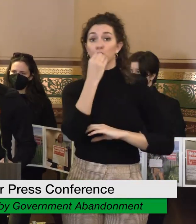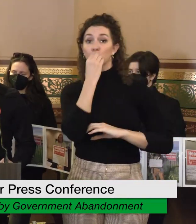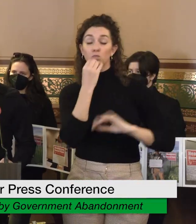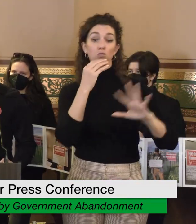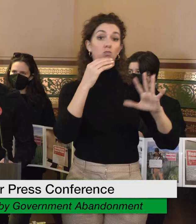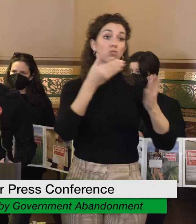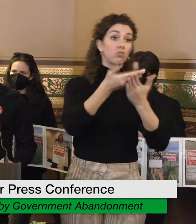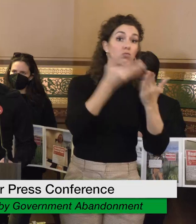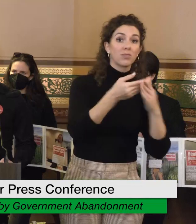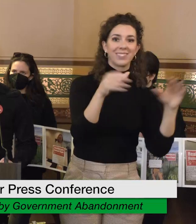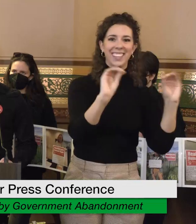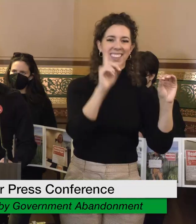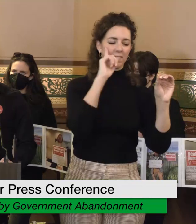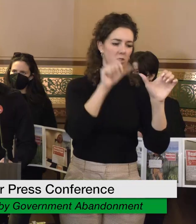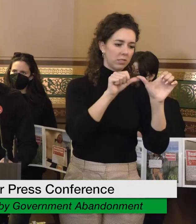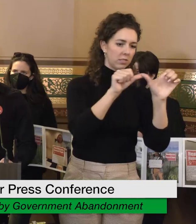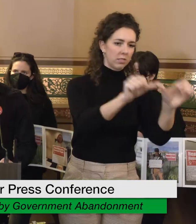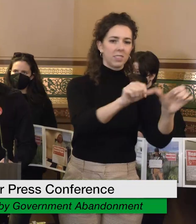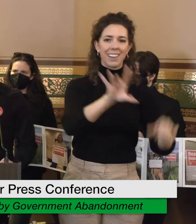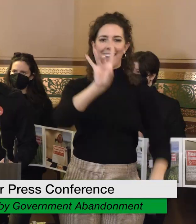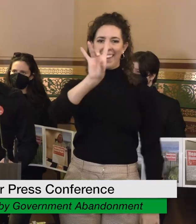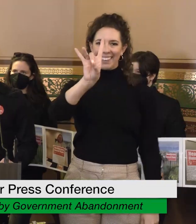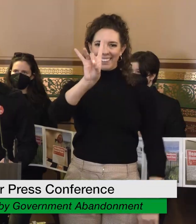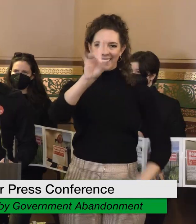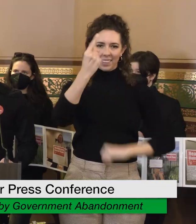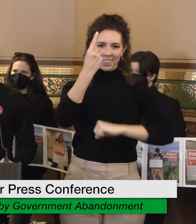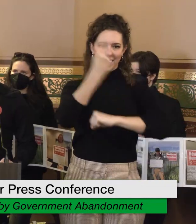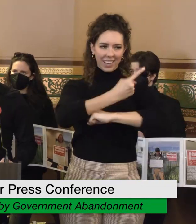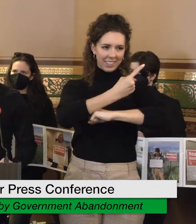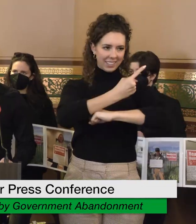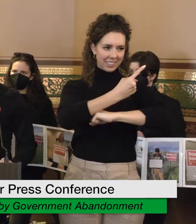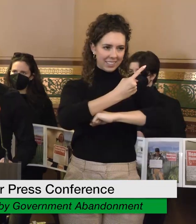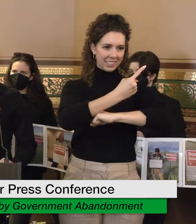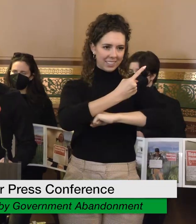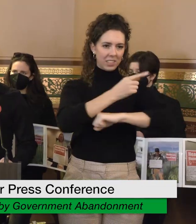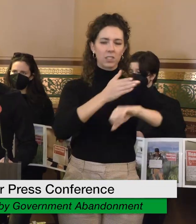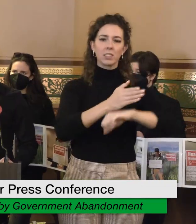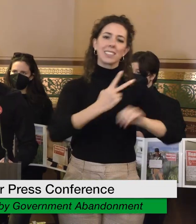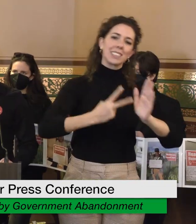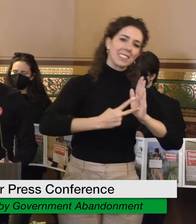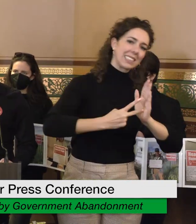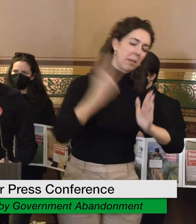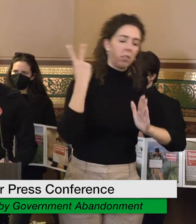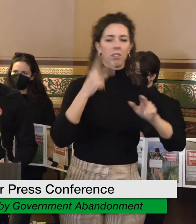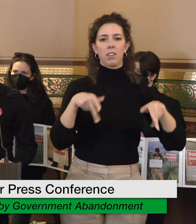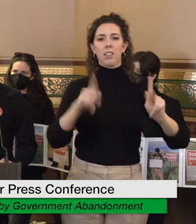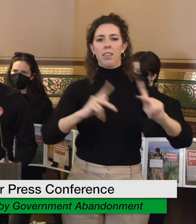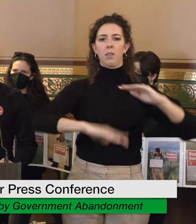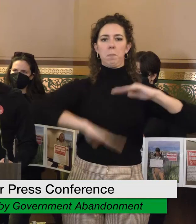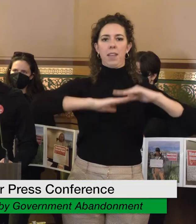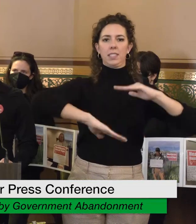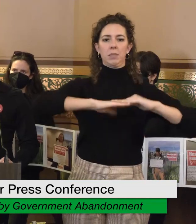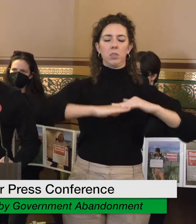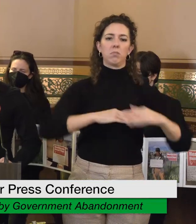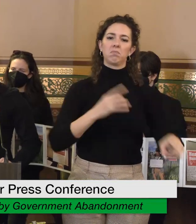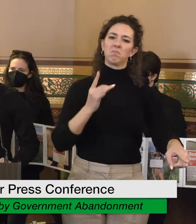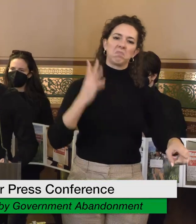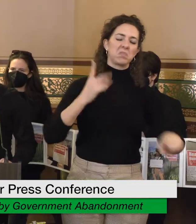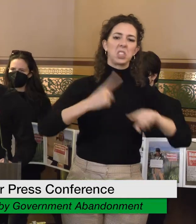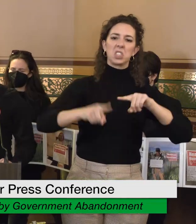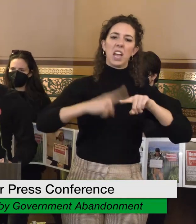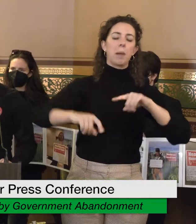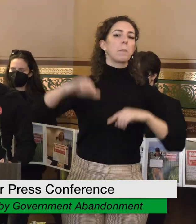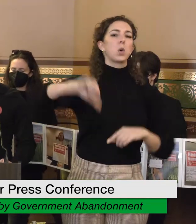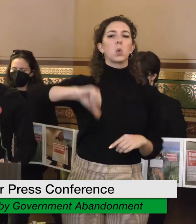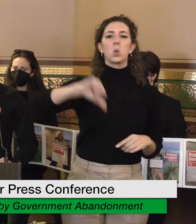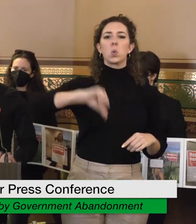anything at all, for 8 straight days, more than twice the allowable maximum amount of time.